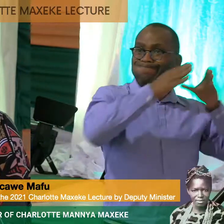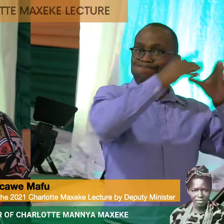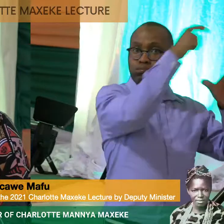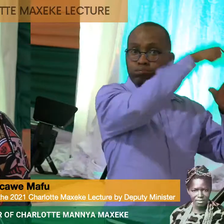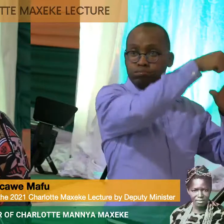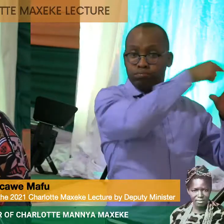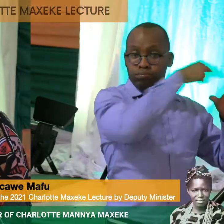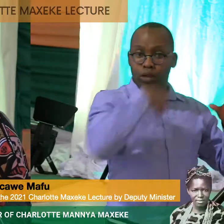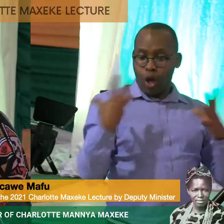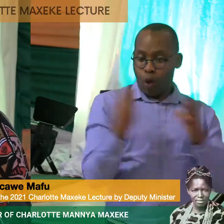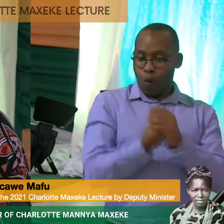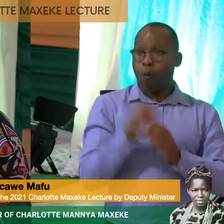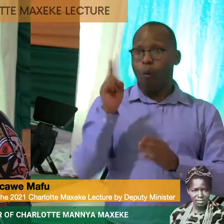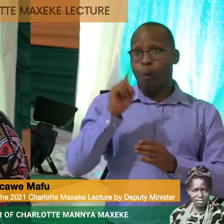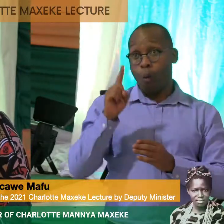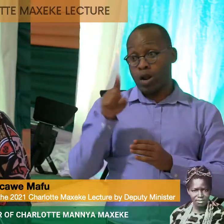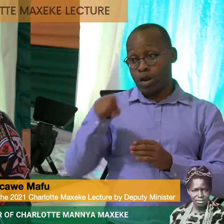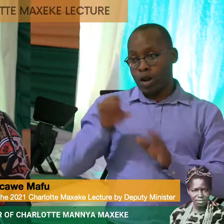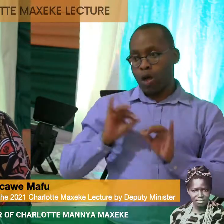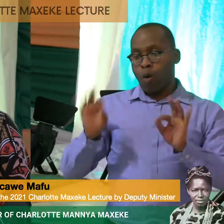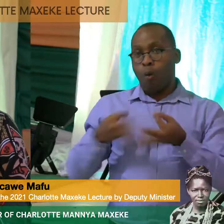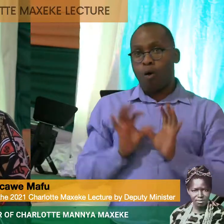Choir ngo-1891.